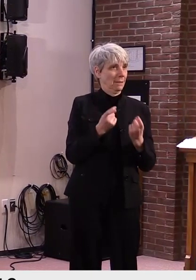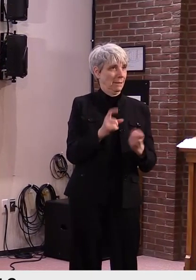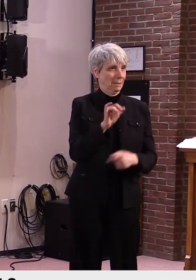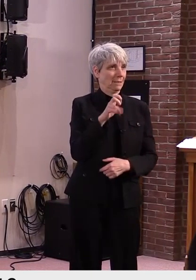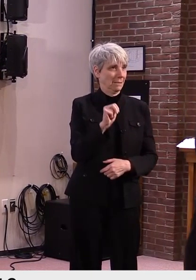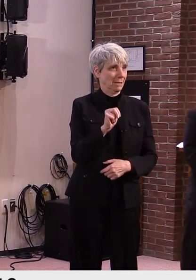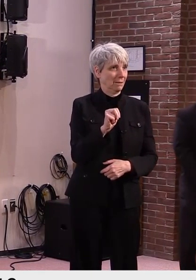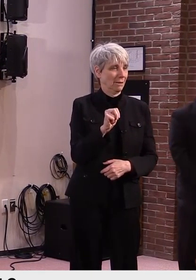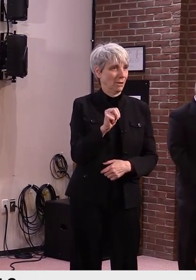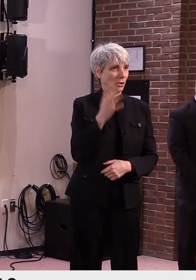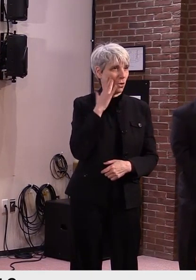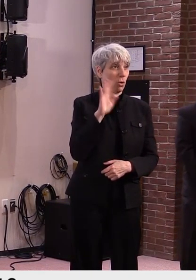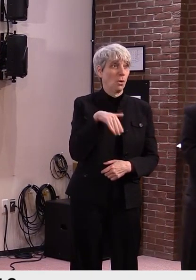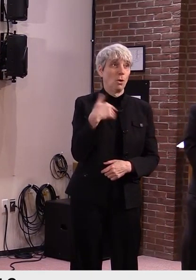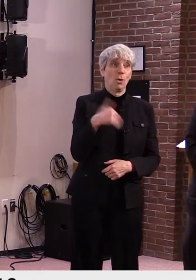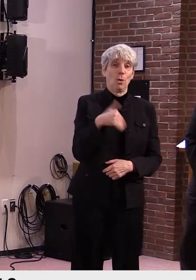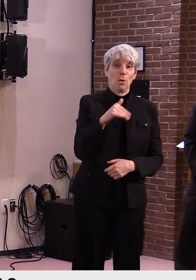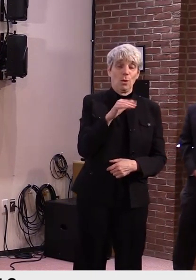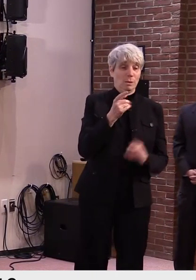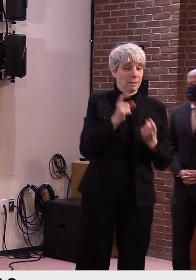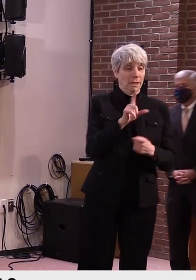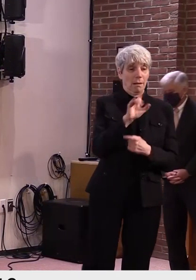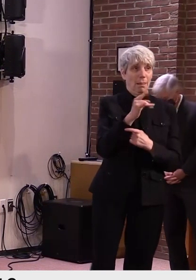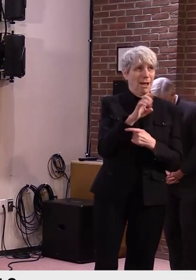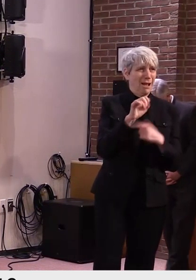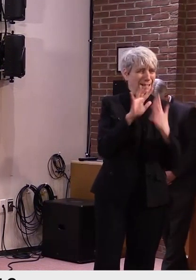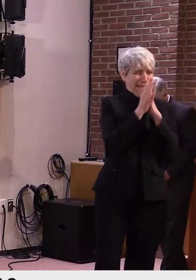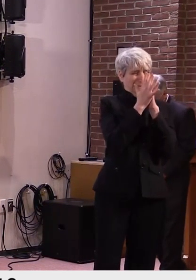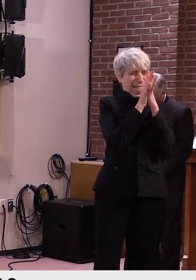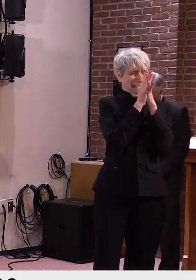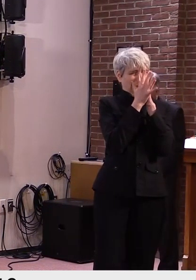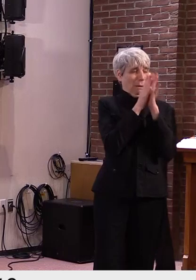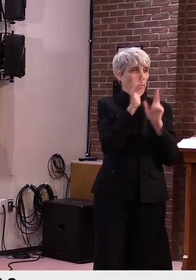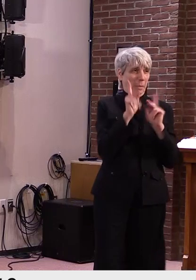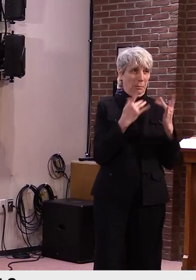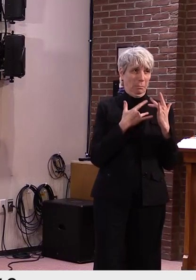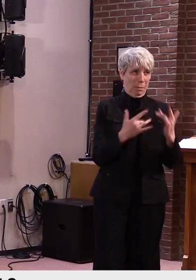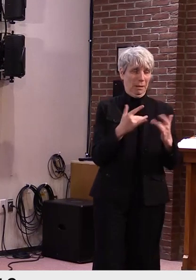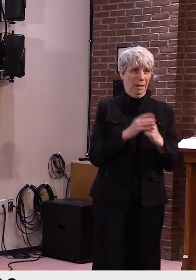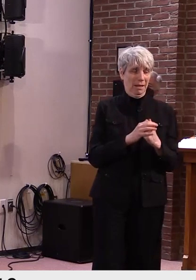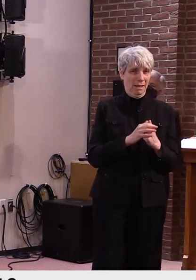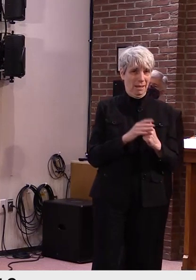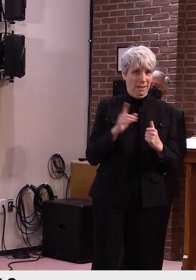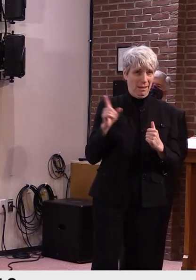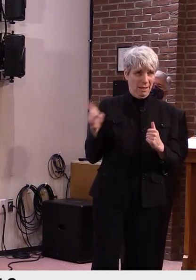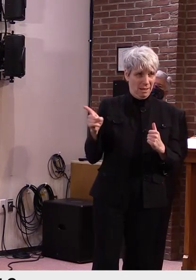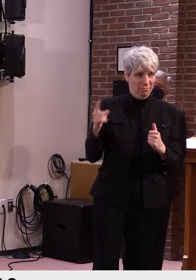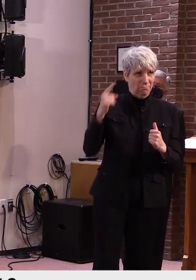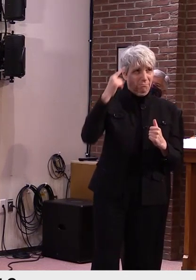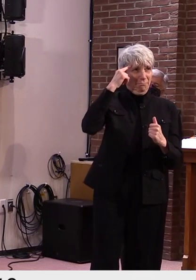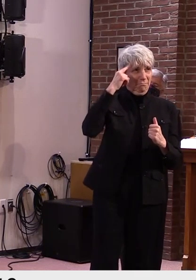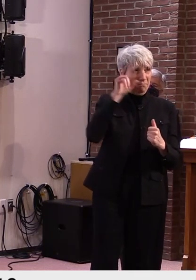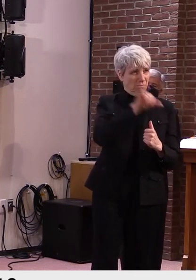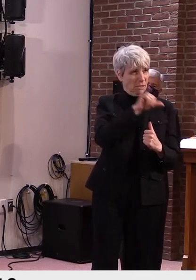crowded than a ski lodge. Are you kind of thinking along the same lines as Secretary French went